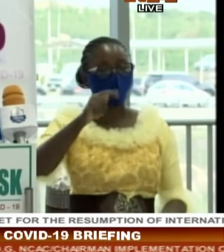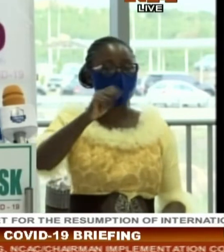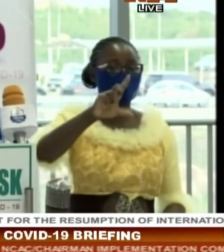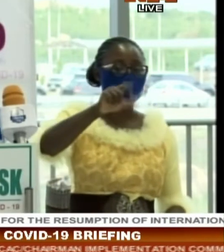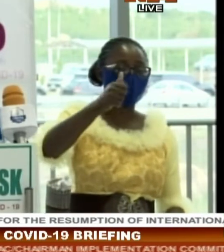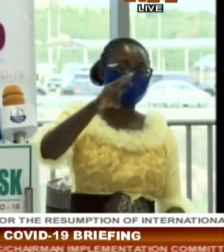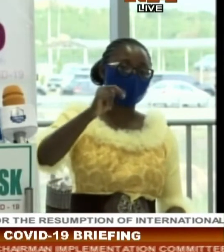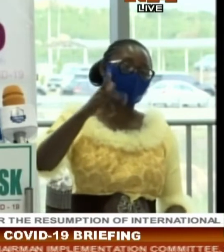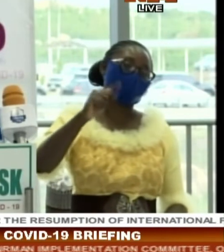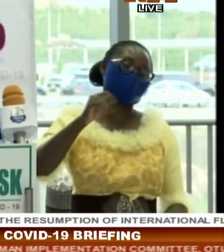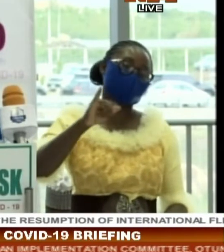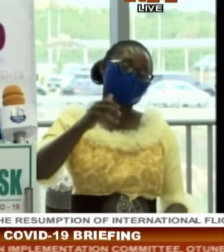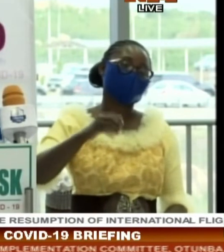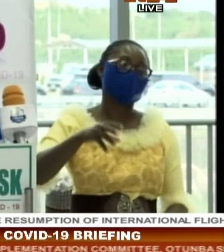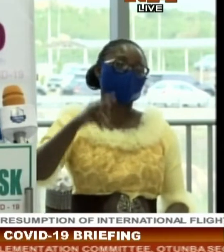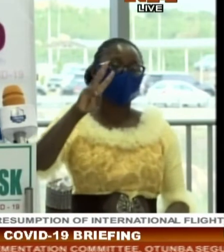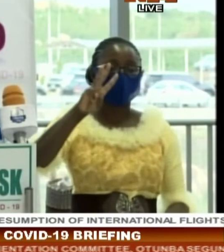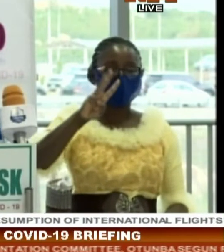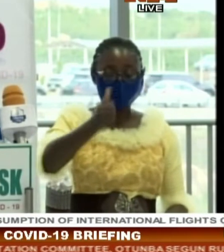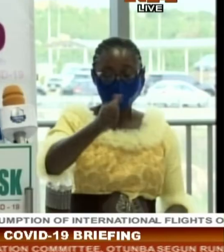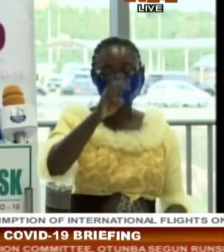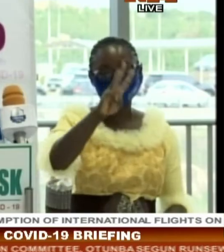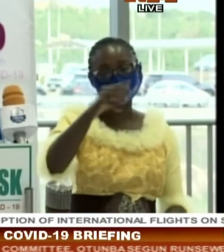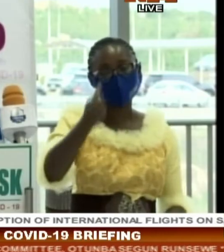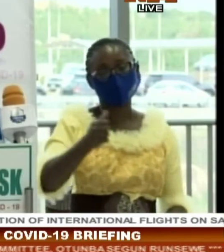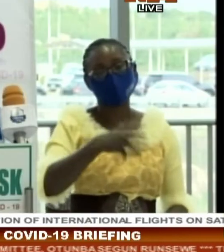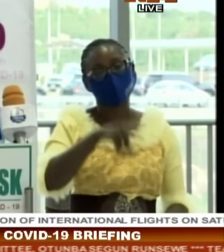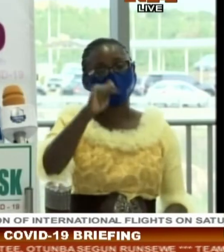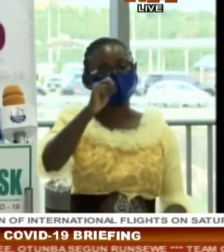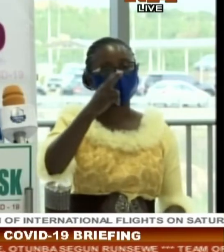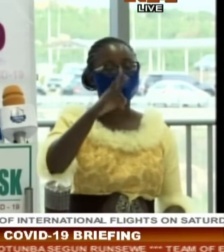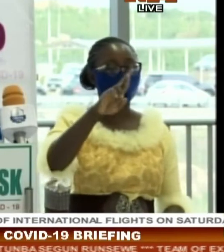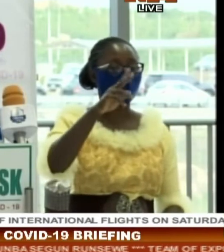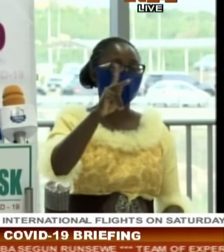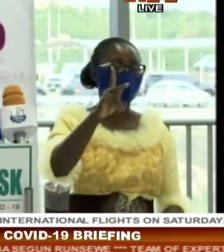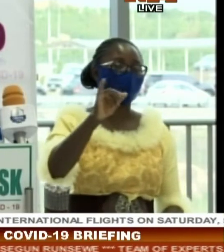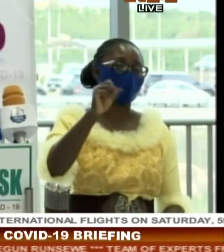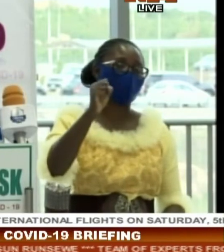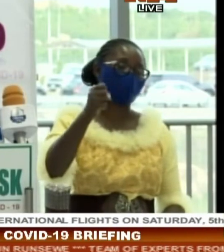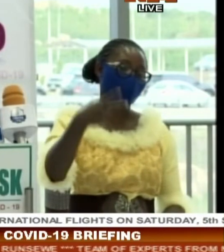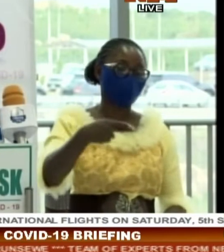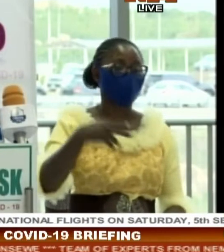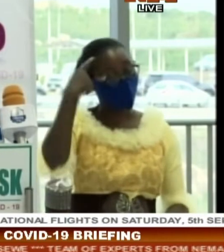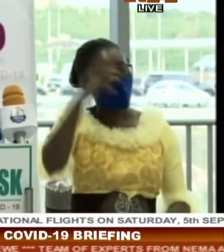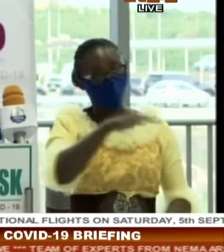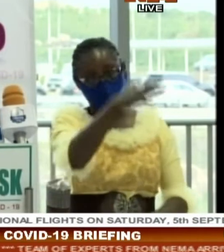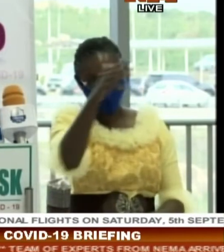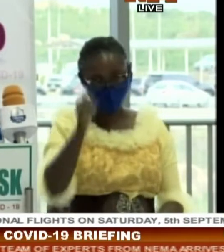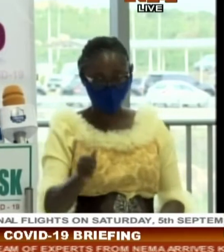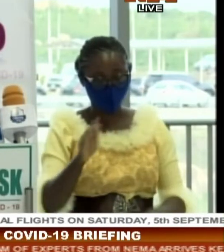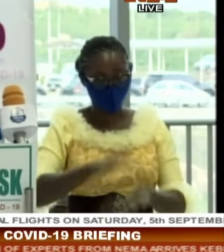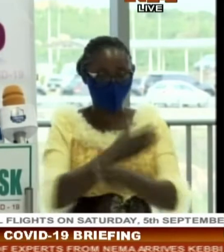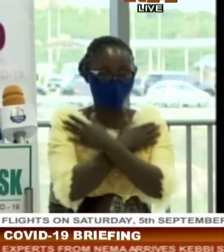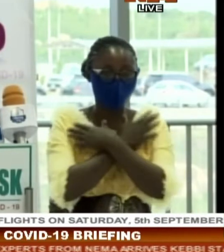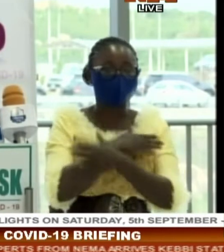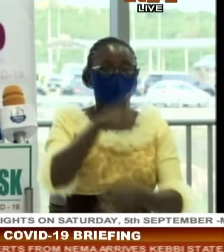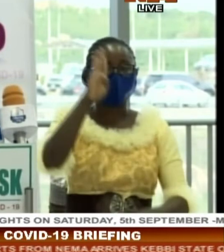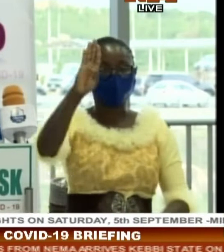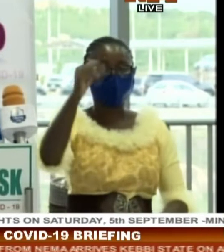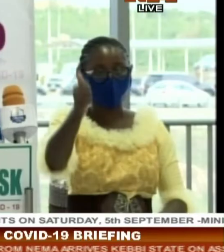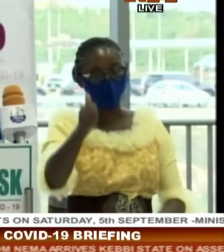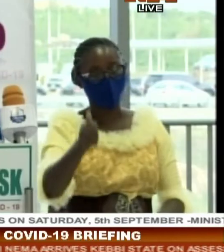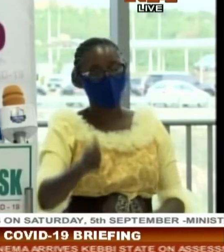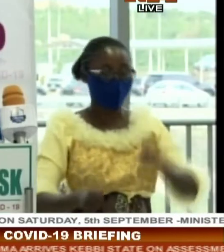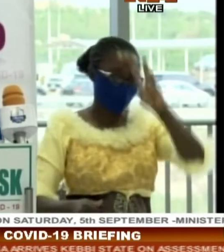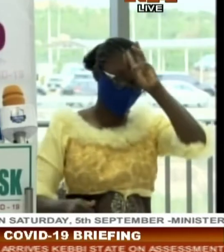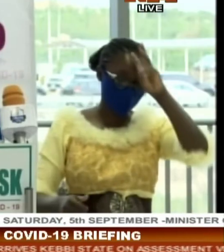Ethiopian, AWA, Kenya Airways, and Turkish. For Abuja, on Sunday, BA,